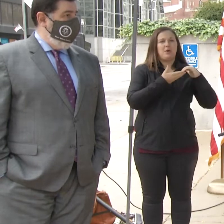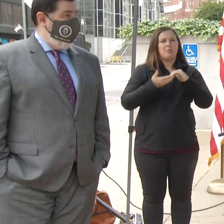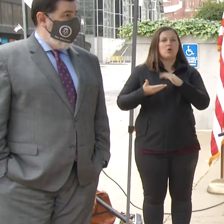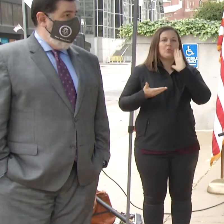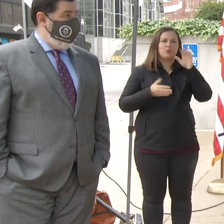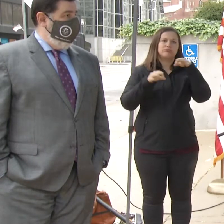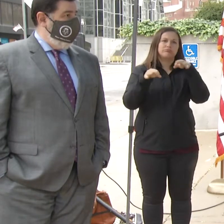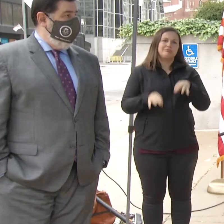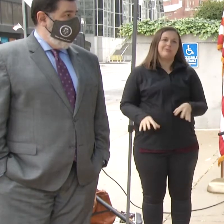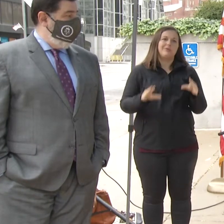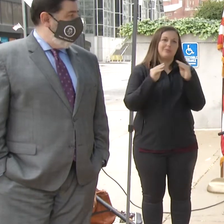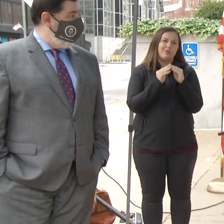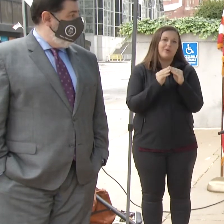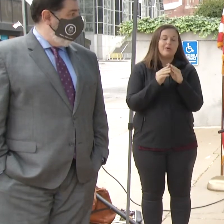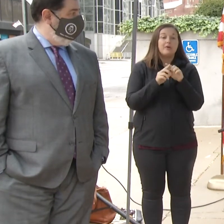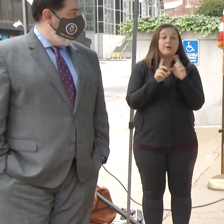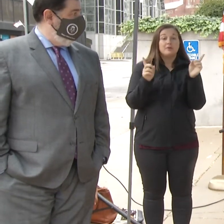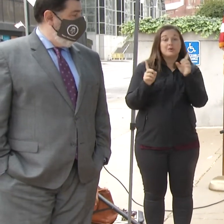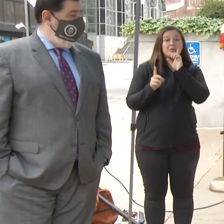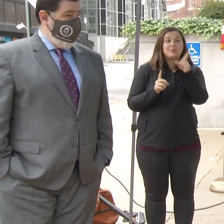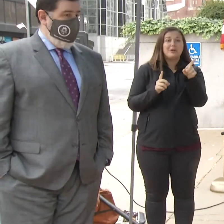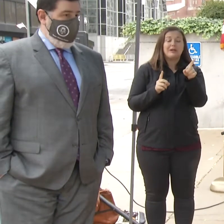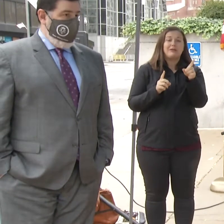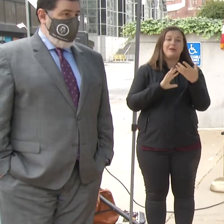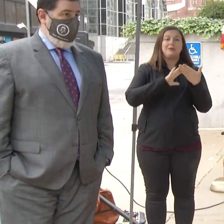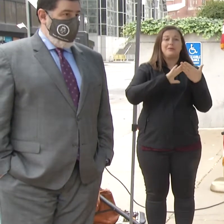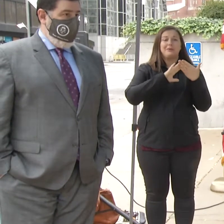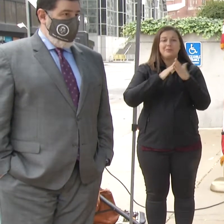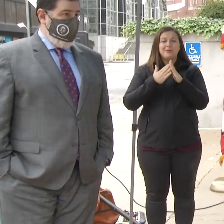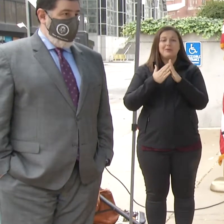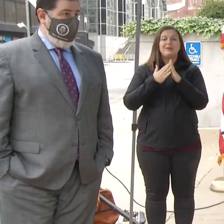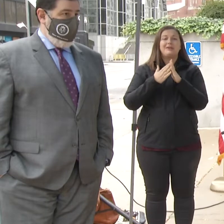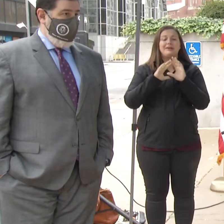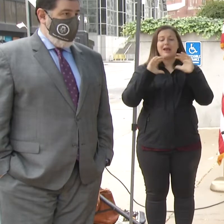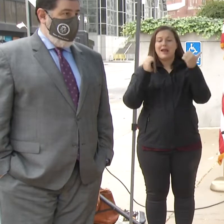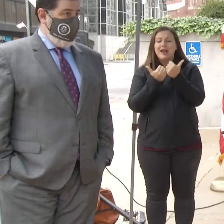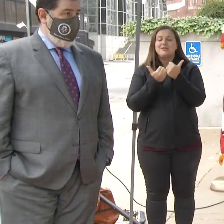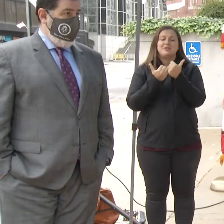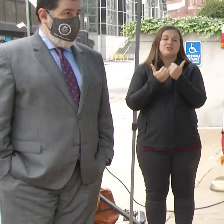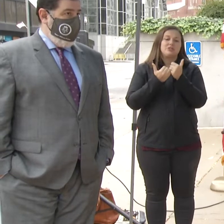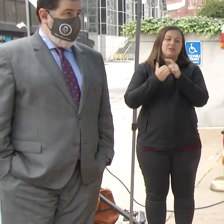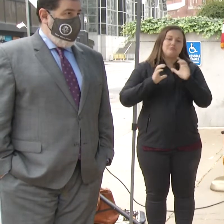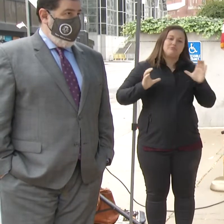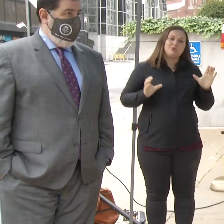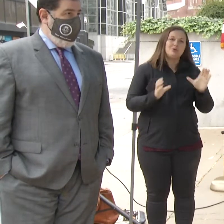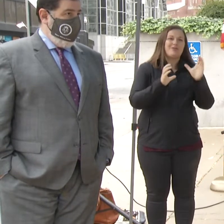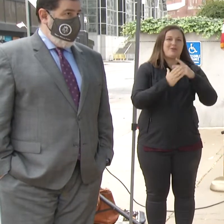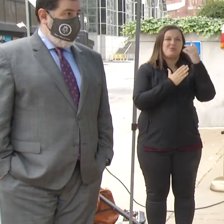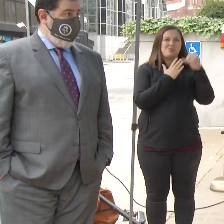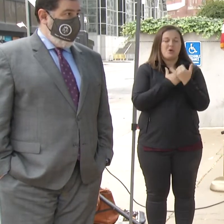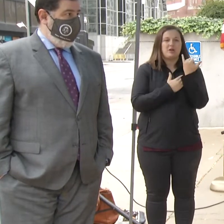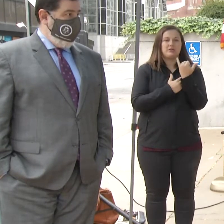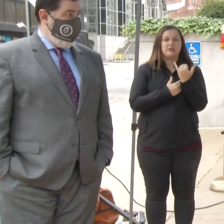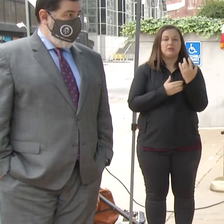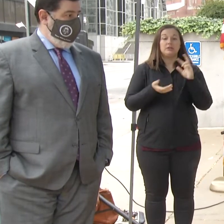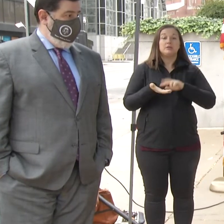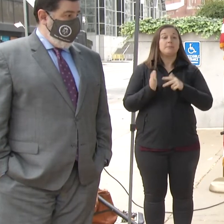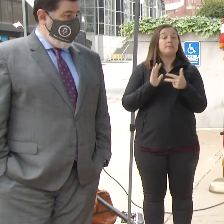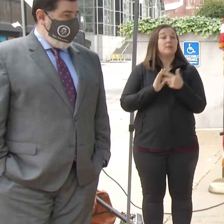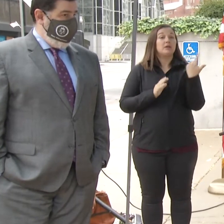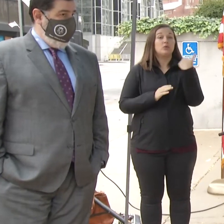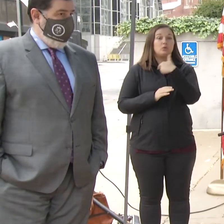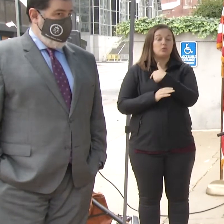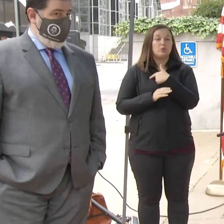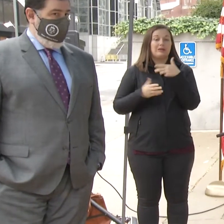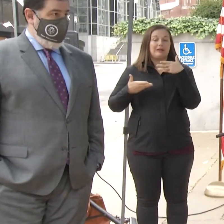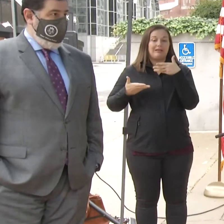bit more about that. But it's really been a community and agency-driven project so that we can allow for